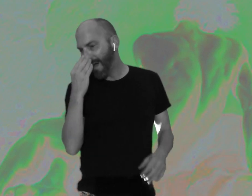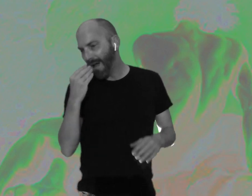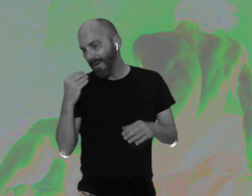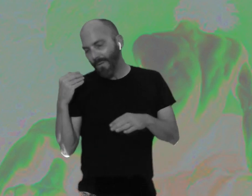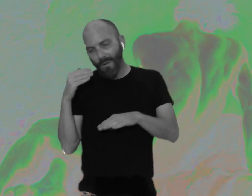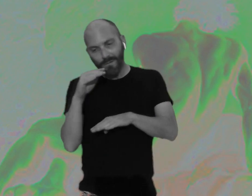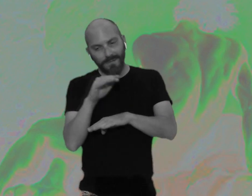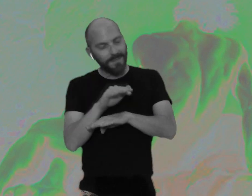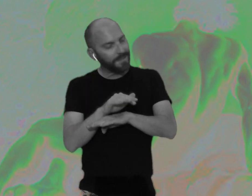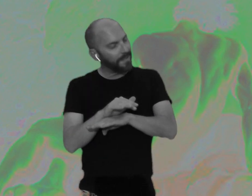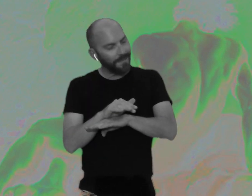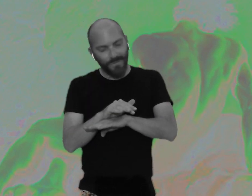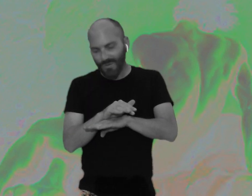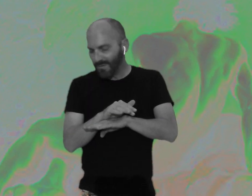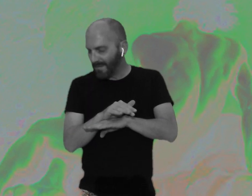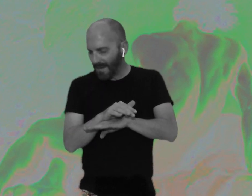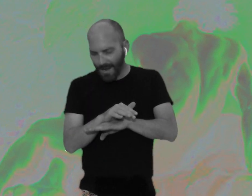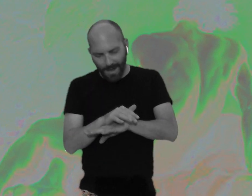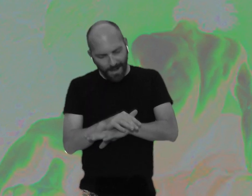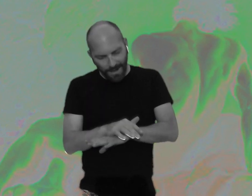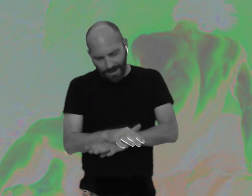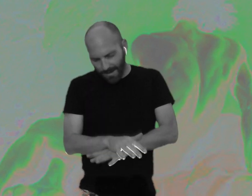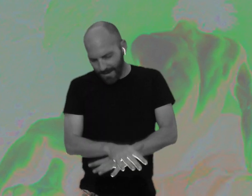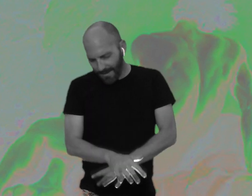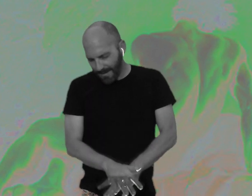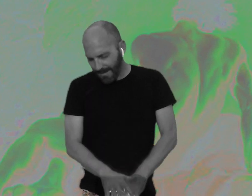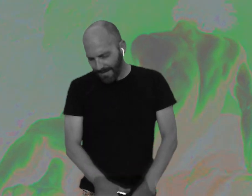alive. No, I won't sleep